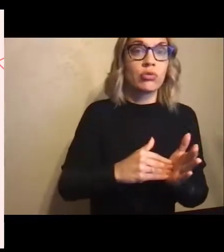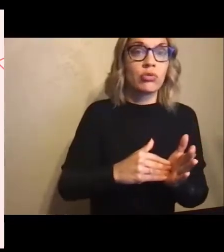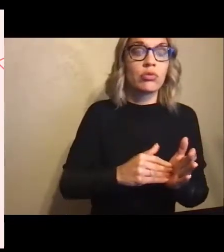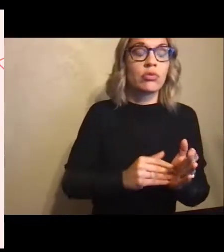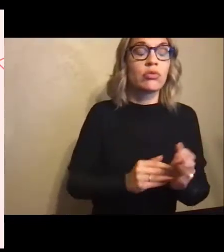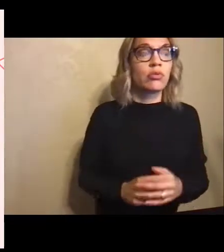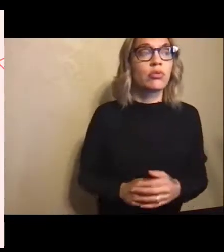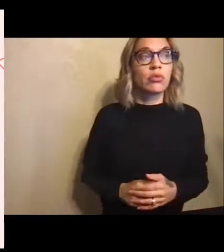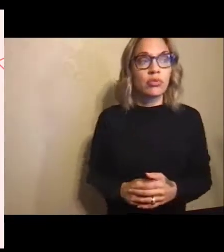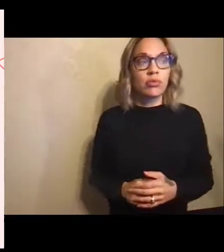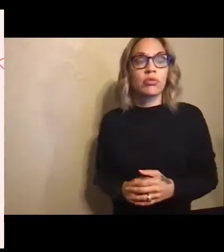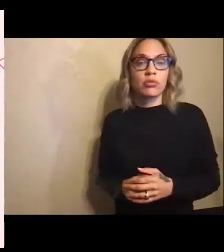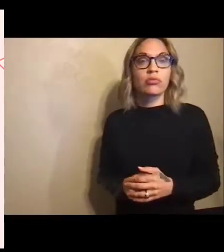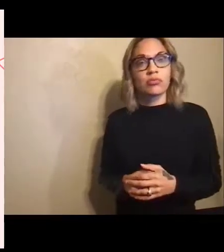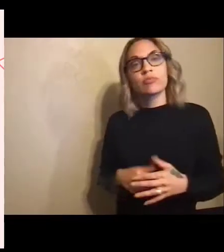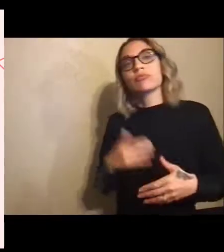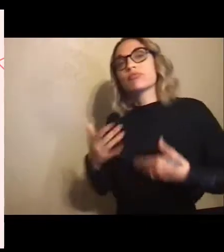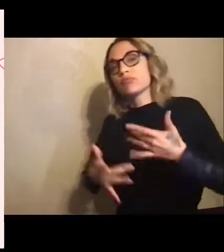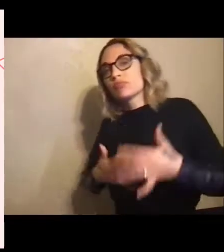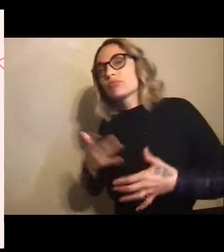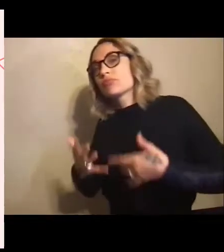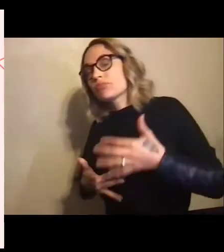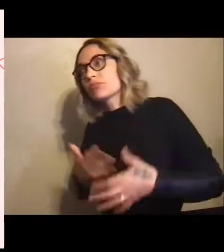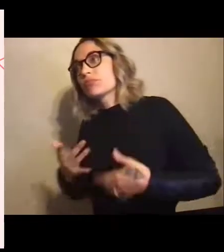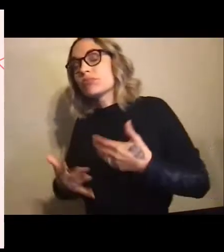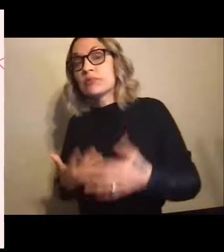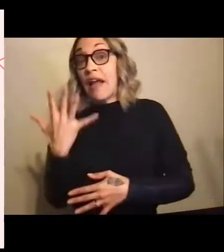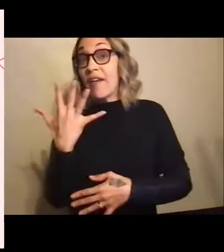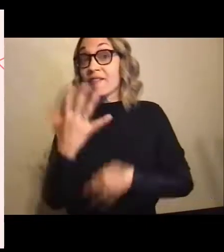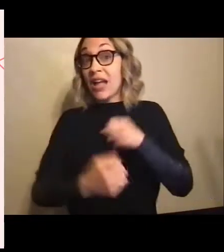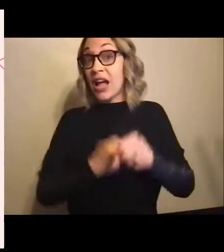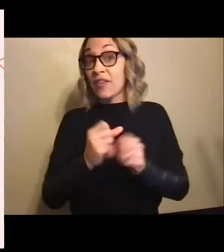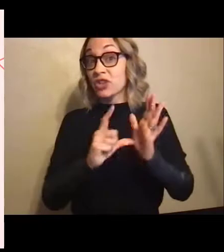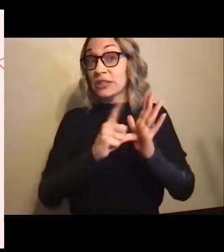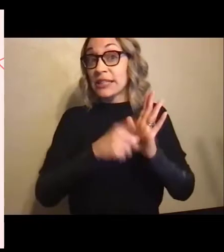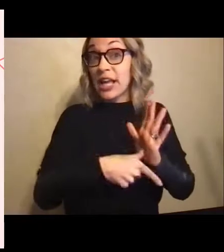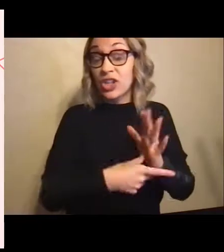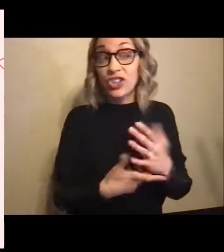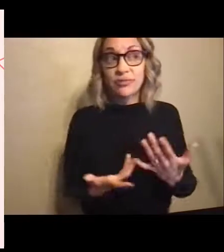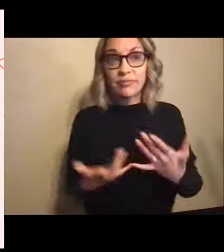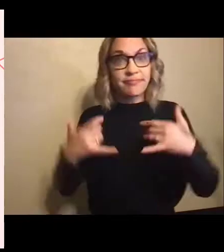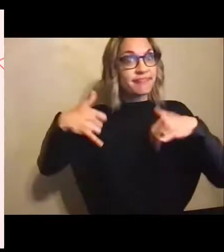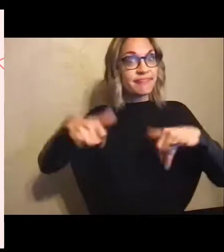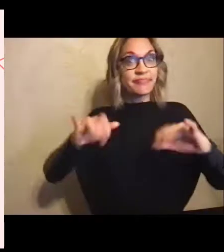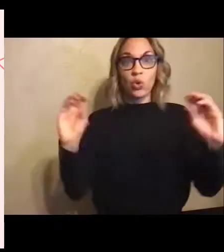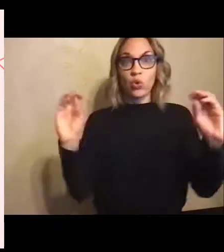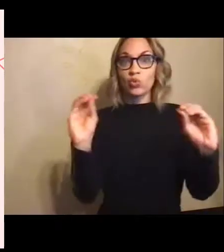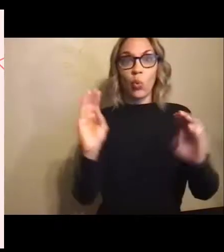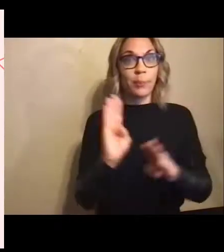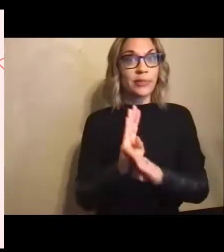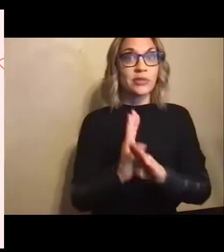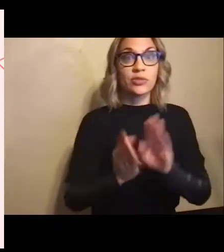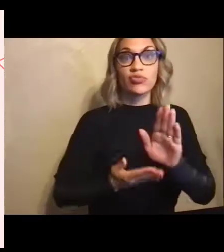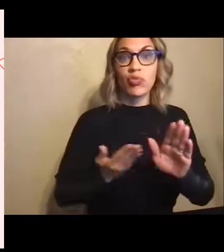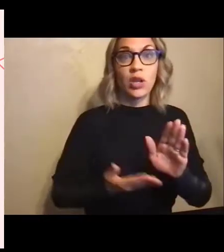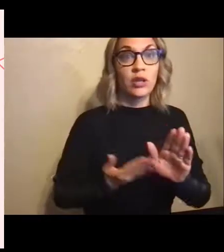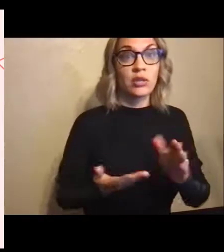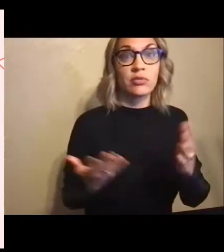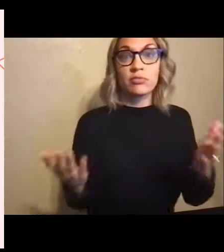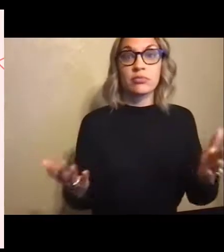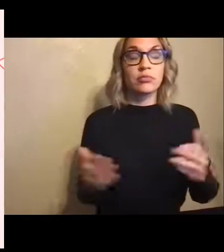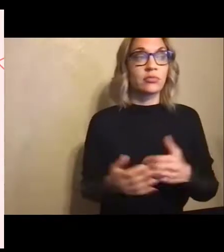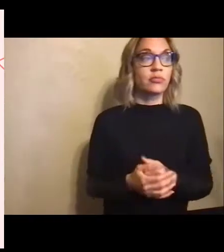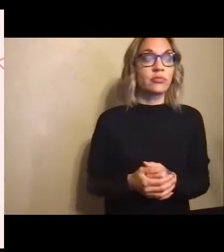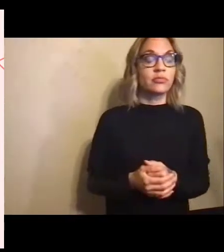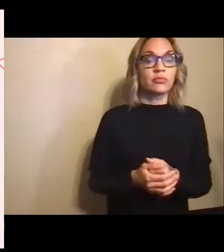year or so you fail and then you try to restart it. So you go along for a while and 5 years later,